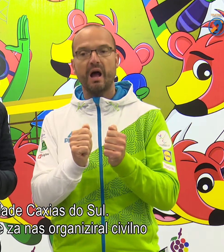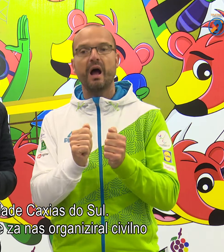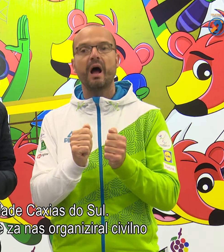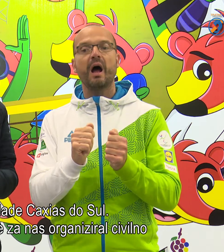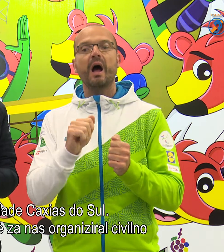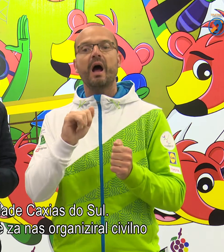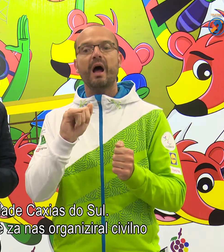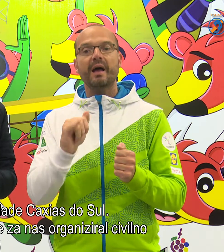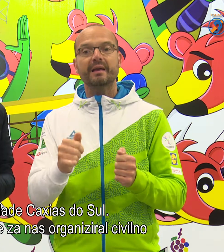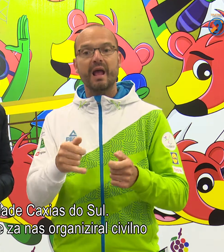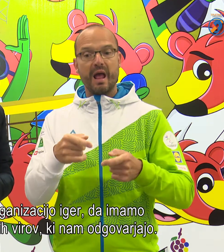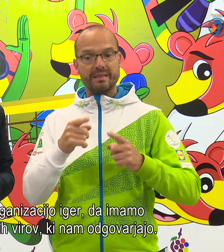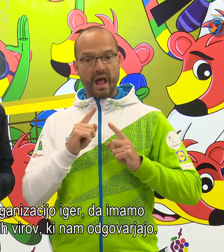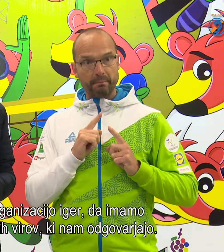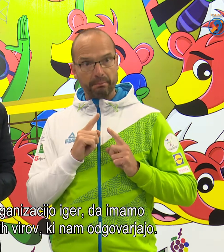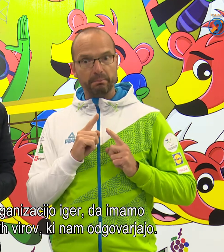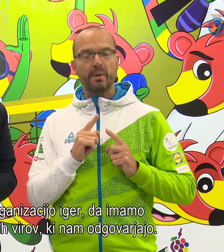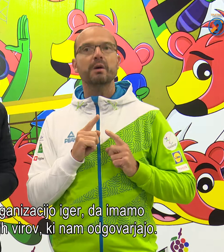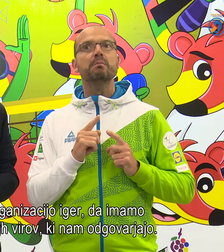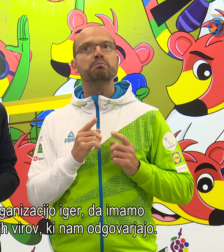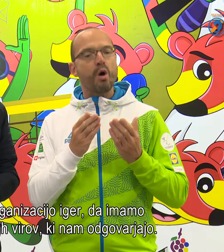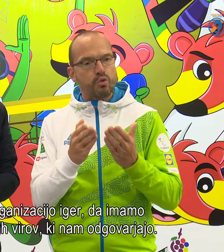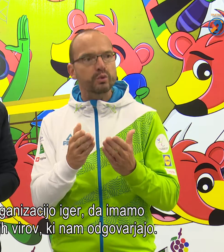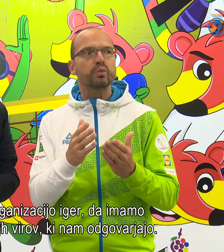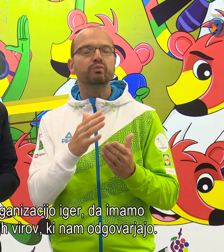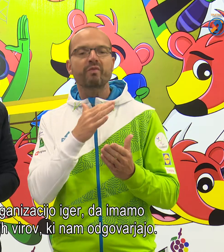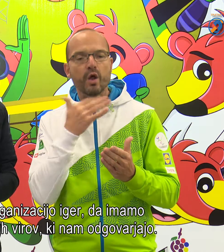organized to us several services